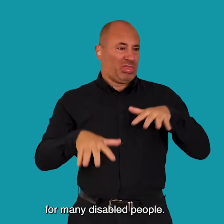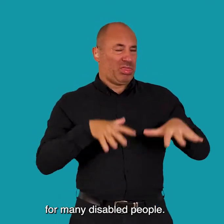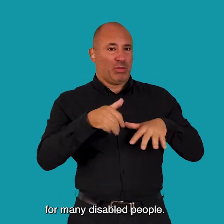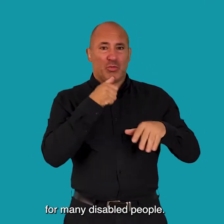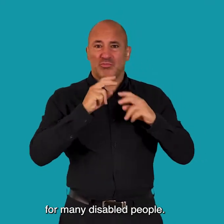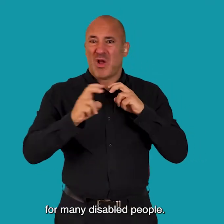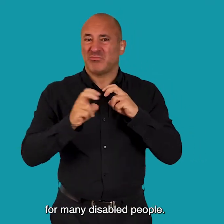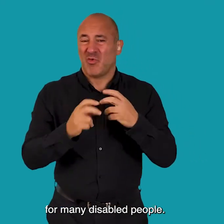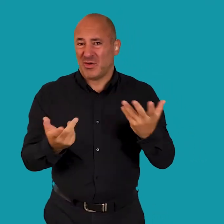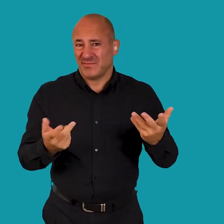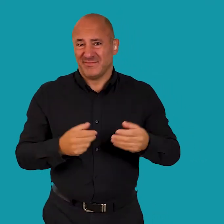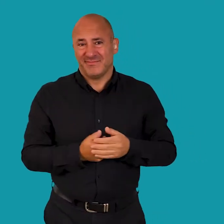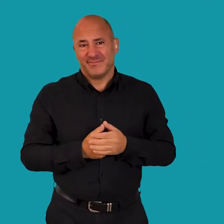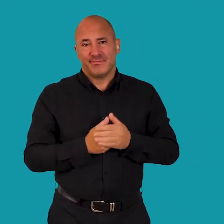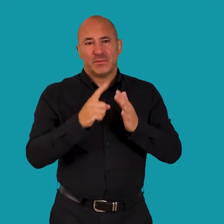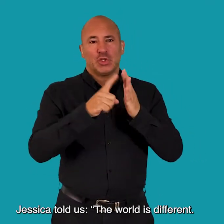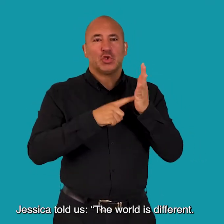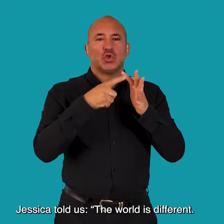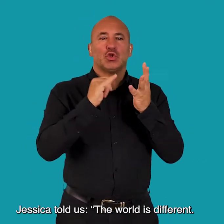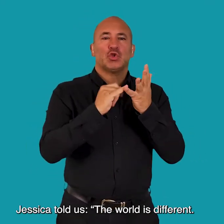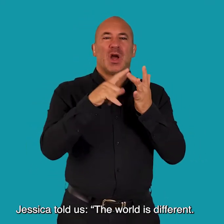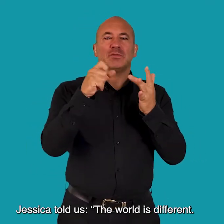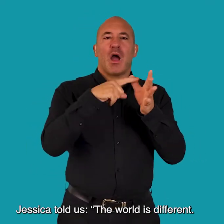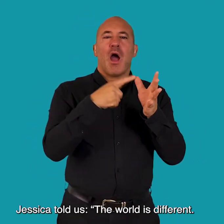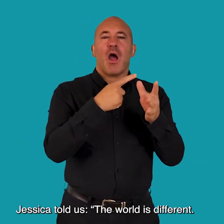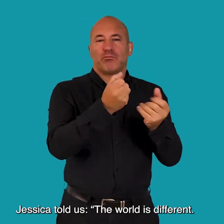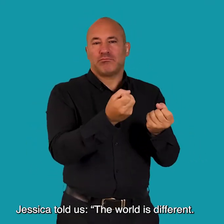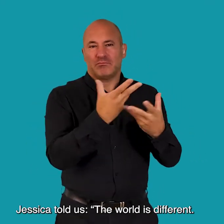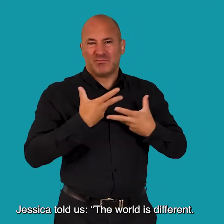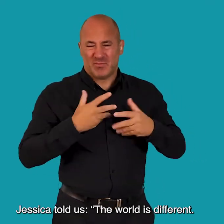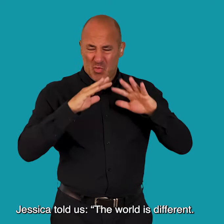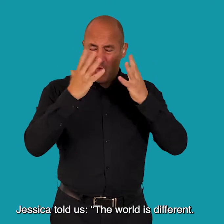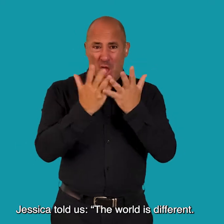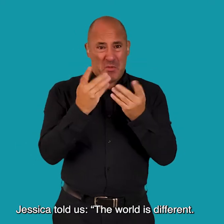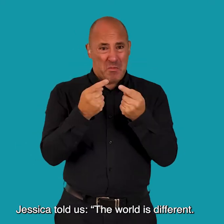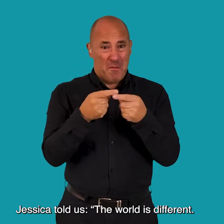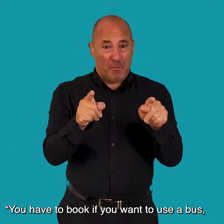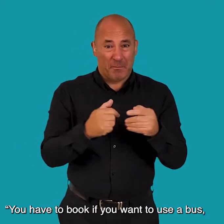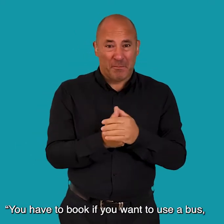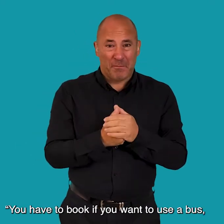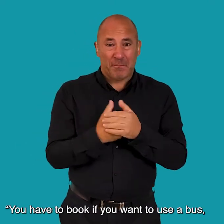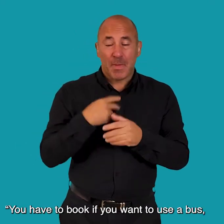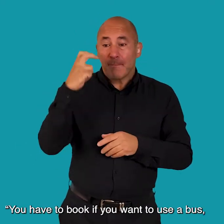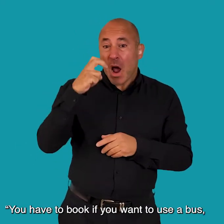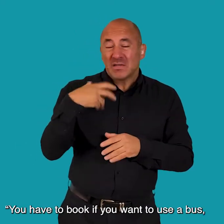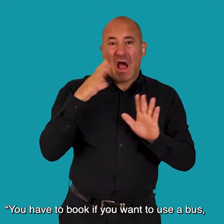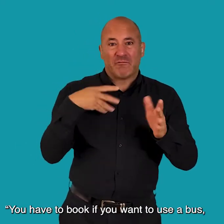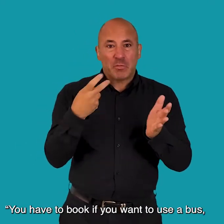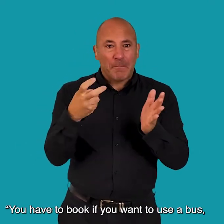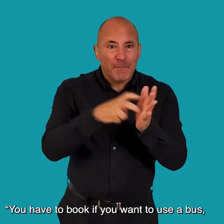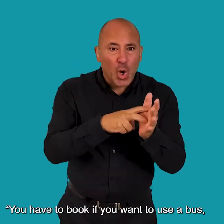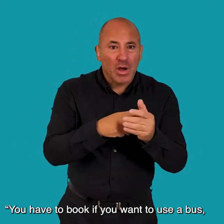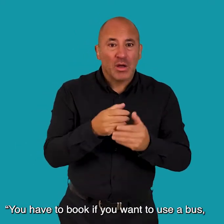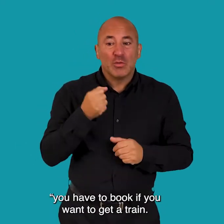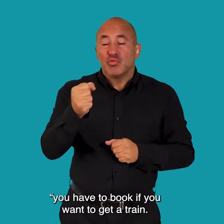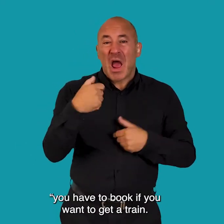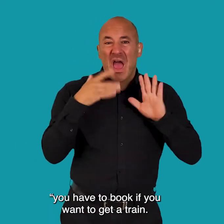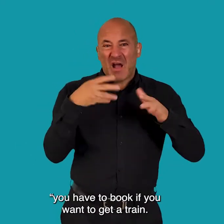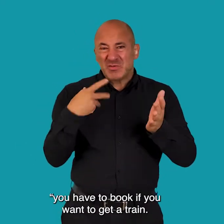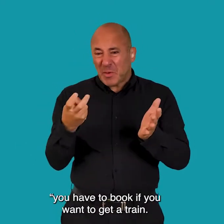disabled people. Jessica told us, "The world is different. You have to book if you want to use a bus. You have to book if you want to